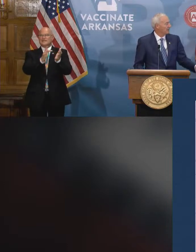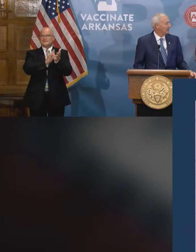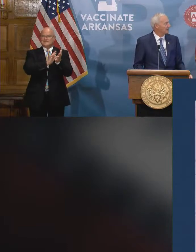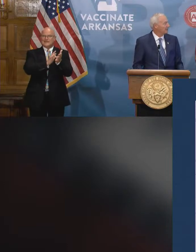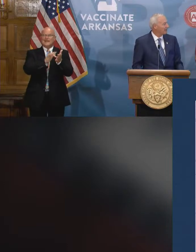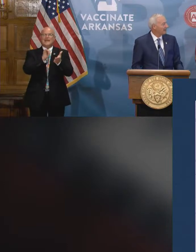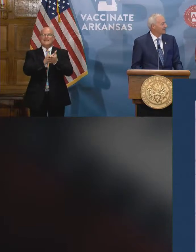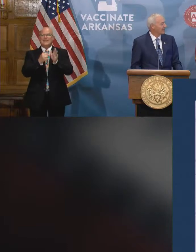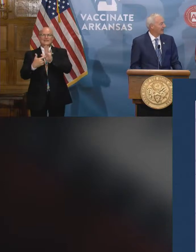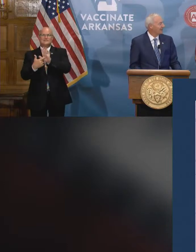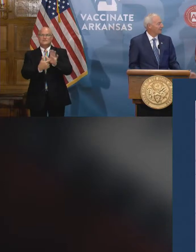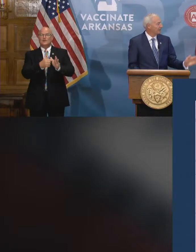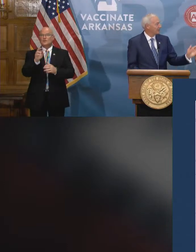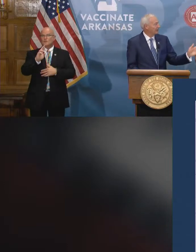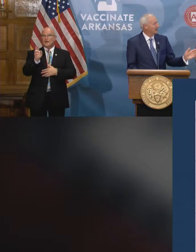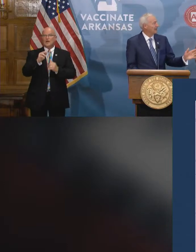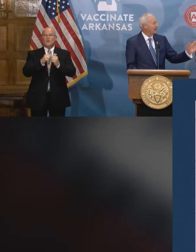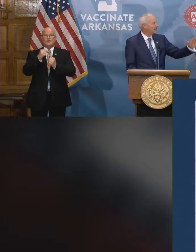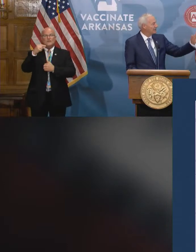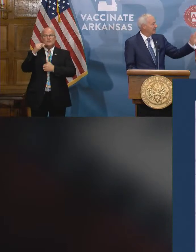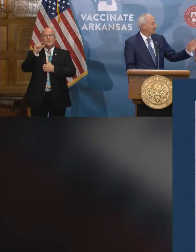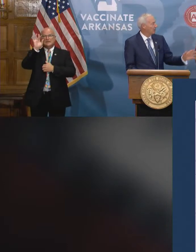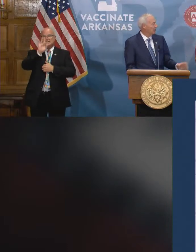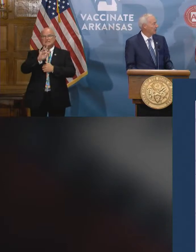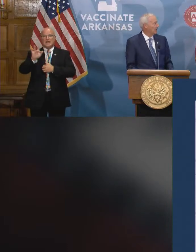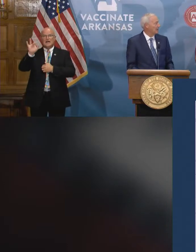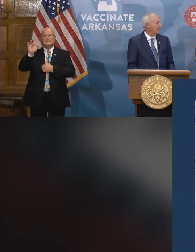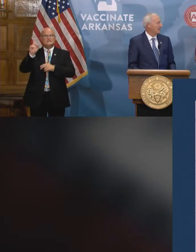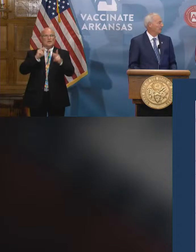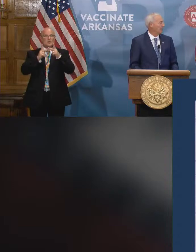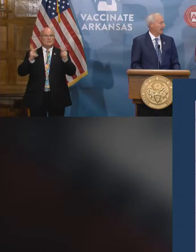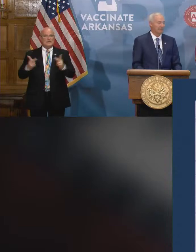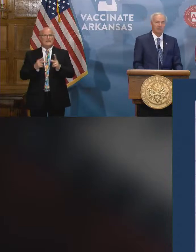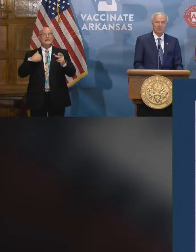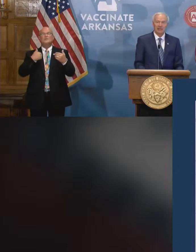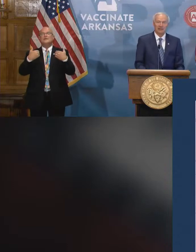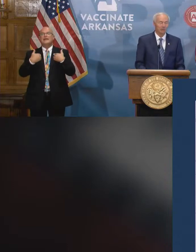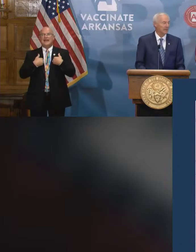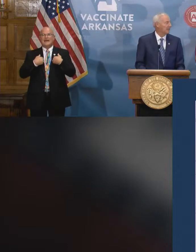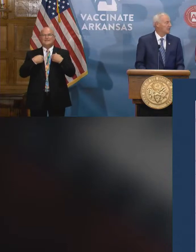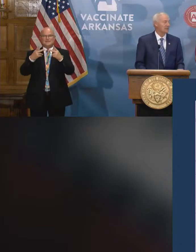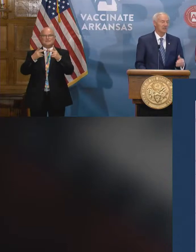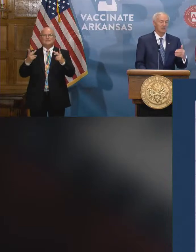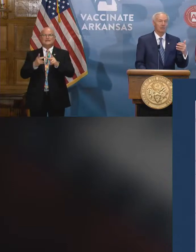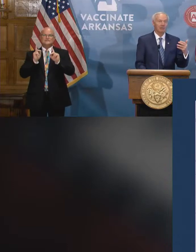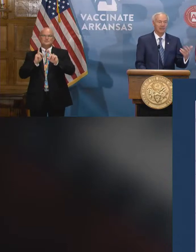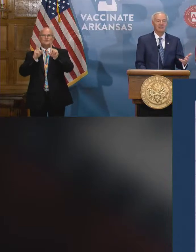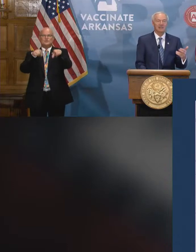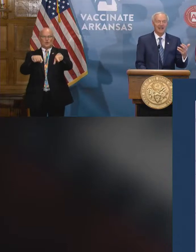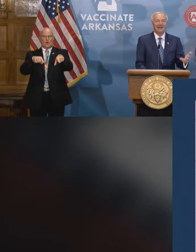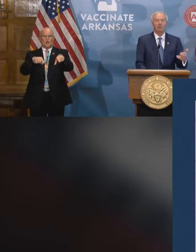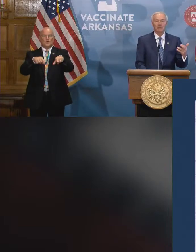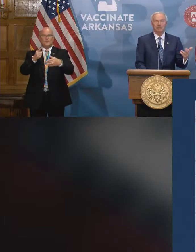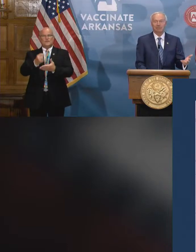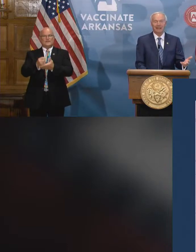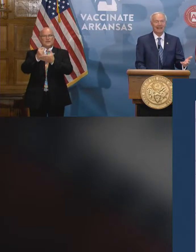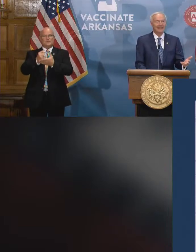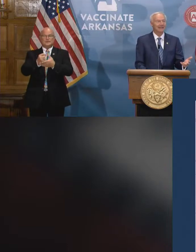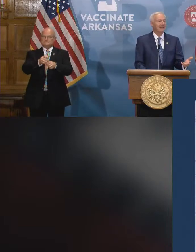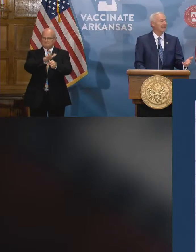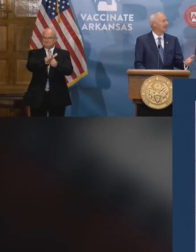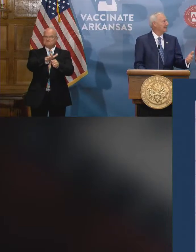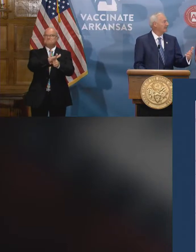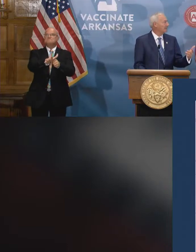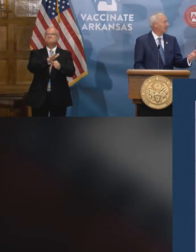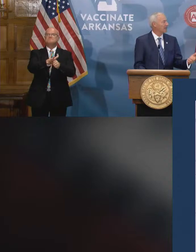is displayed on the right side with the green dots is everywhere that we have those site locations. And so there is an adequate